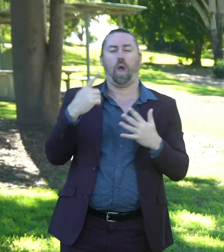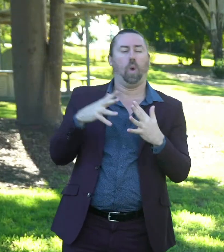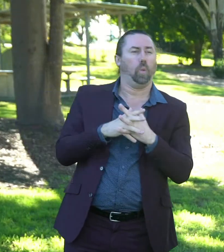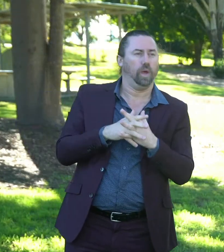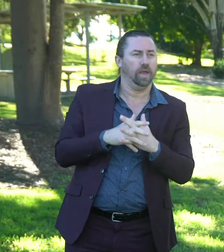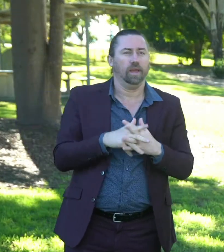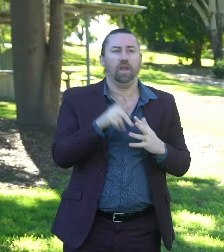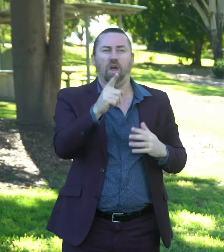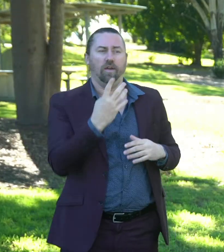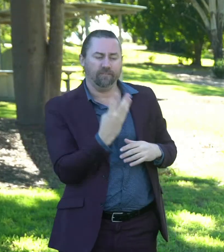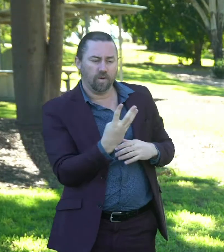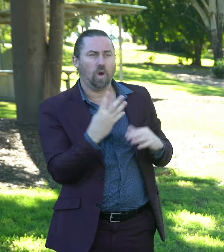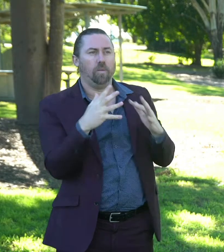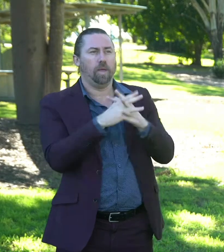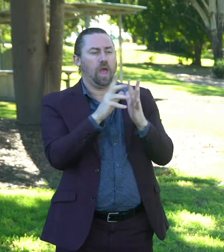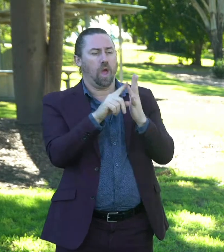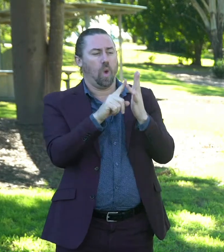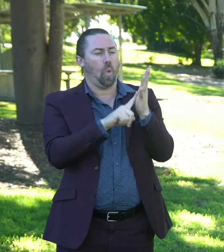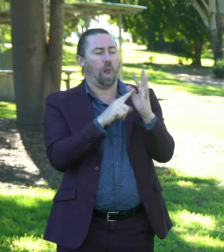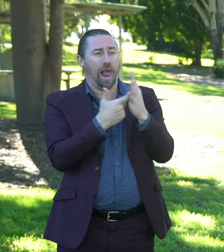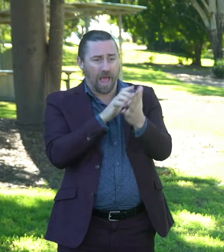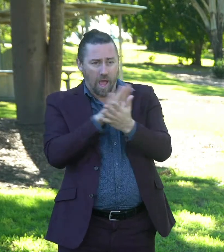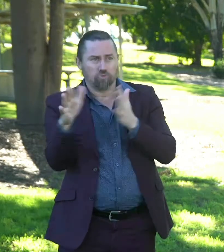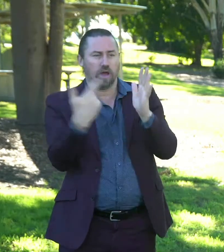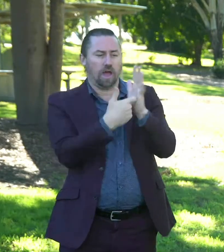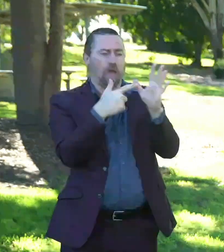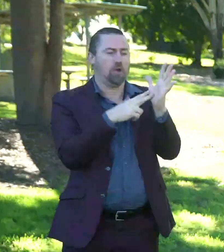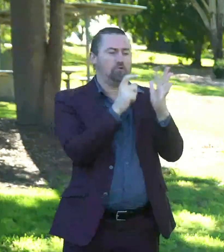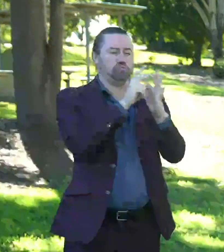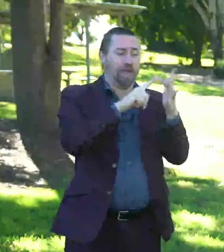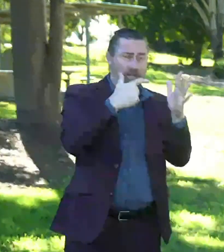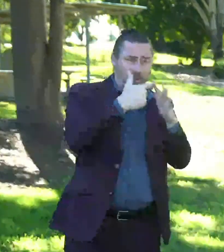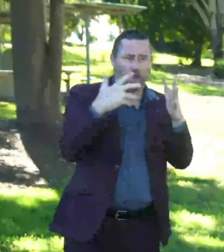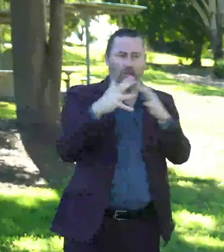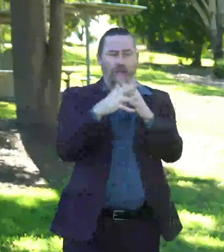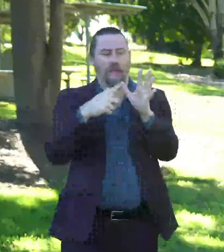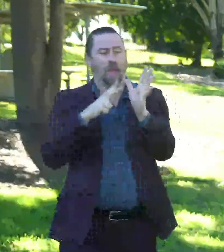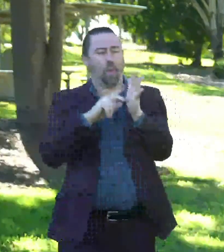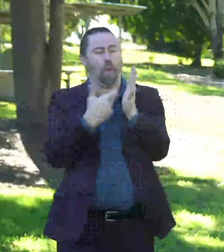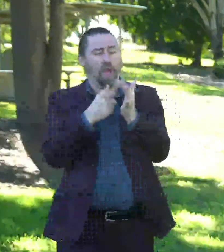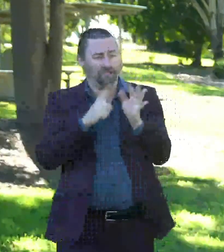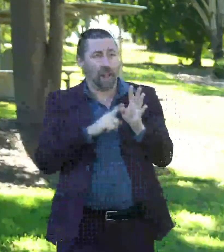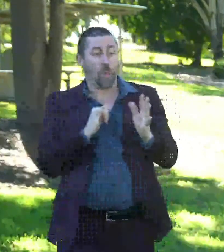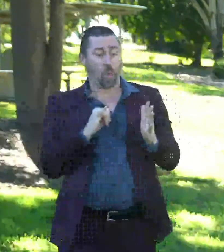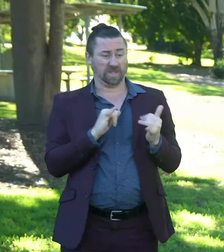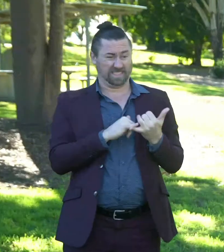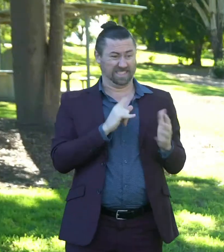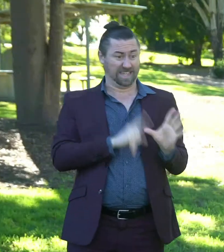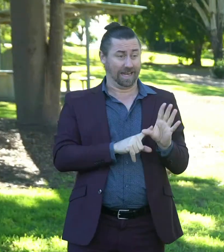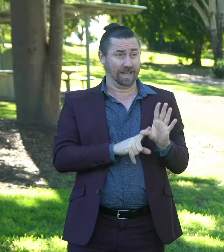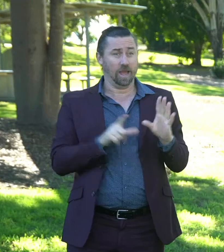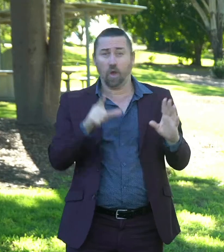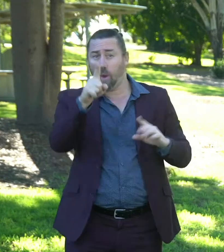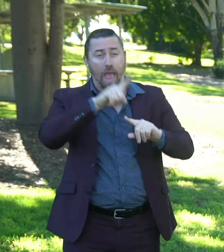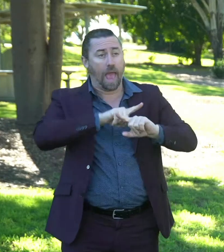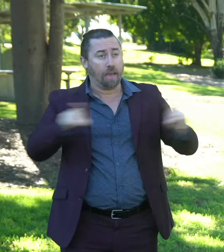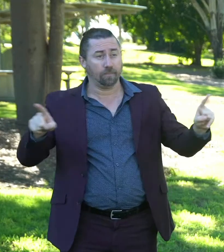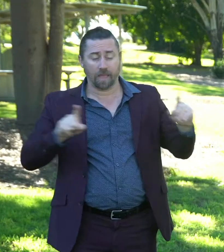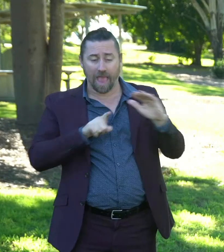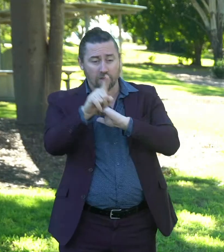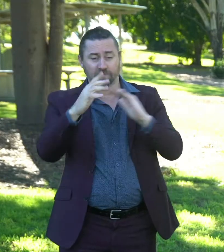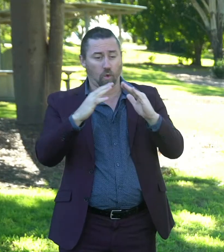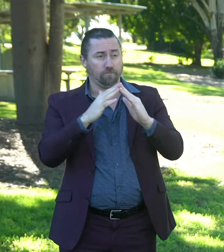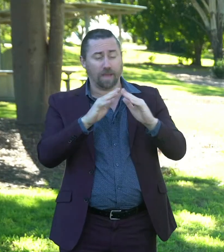LGAs of Woollahra, Randwick, Waverley or the City of Sydney can't leave home for